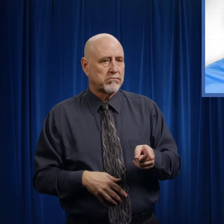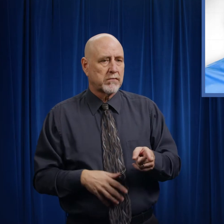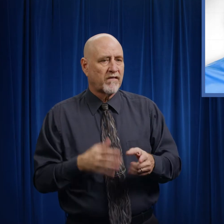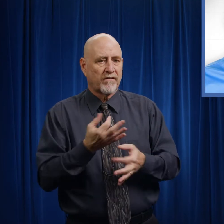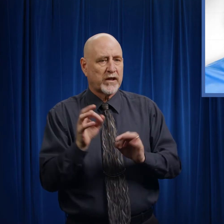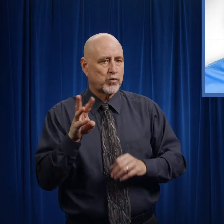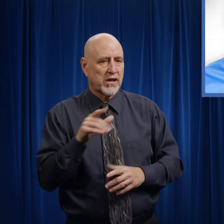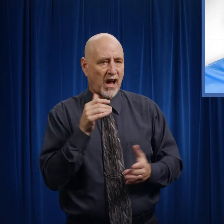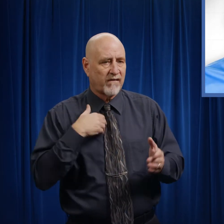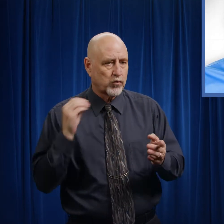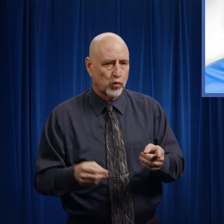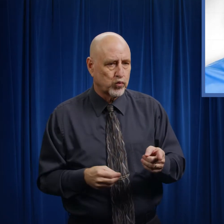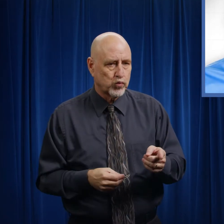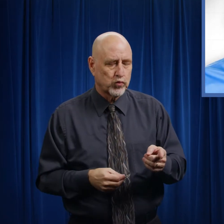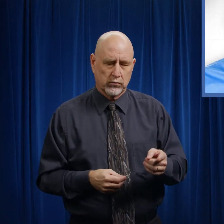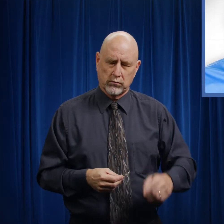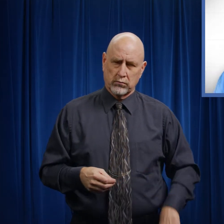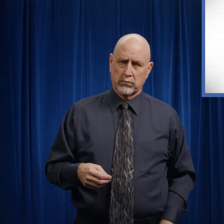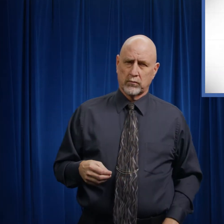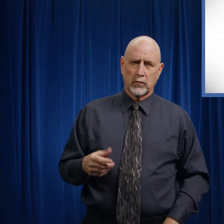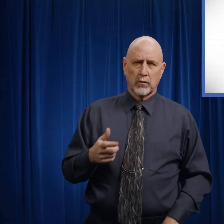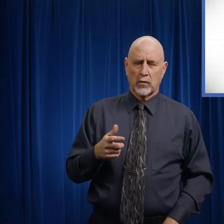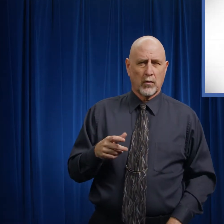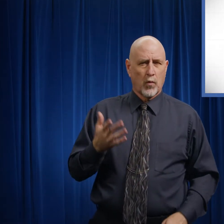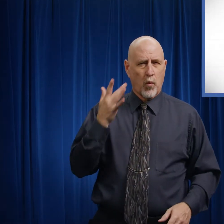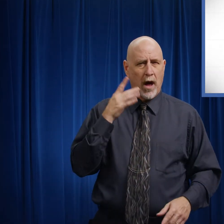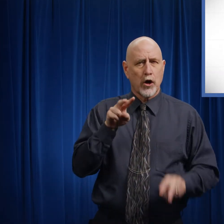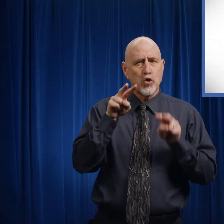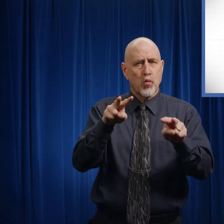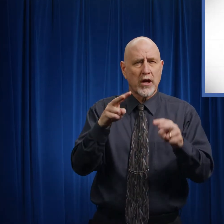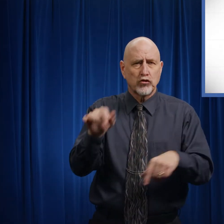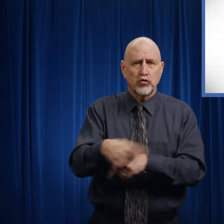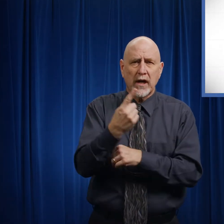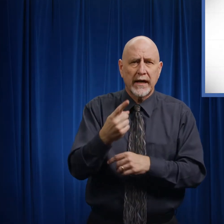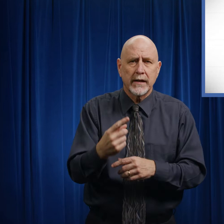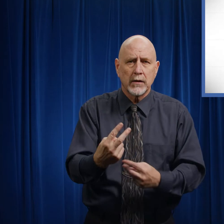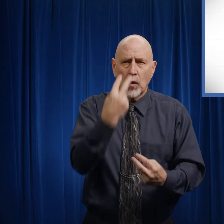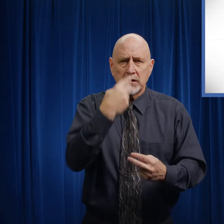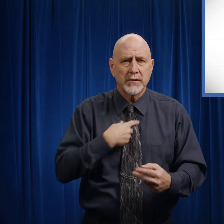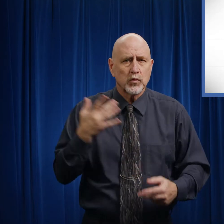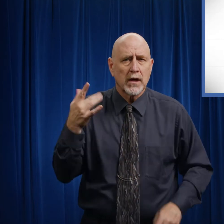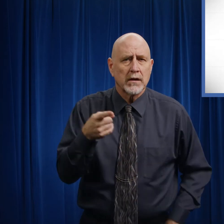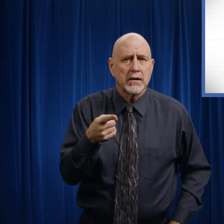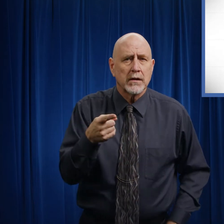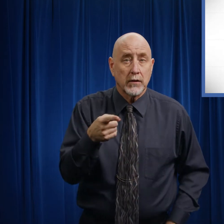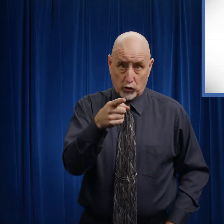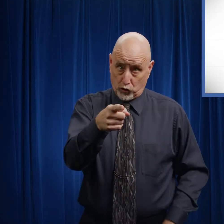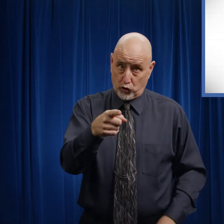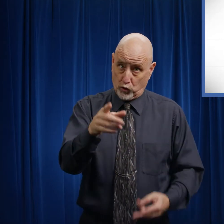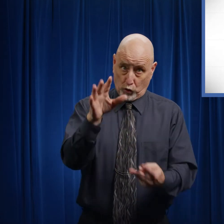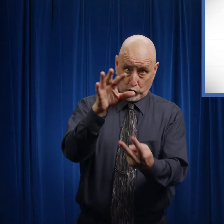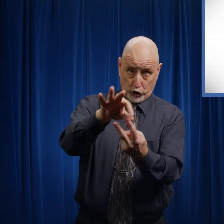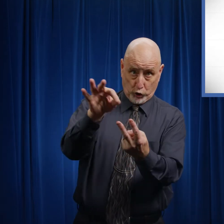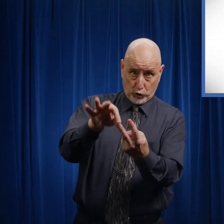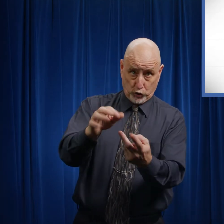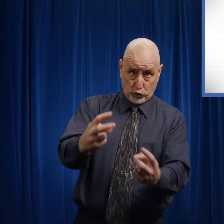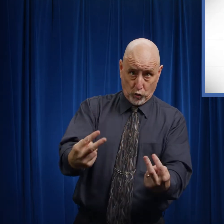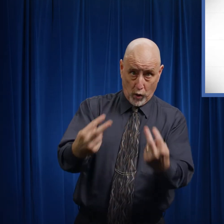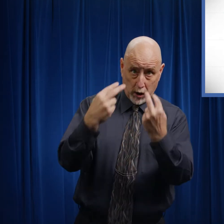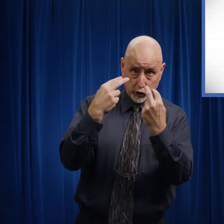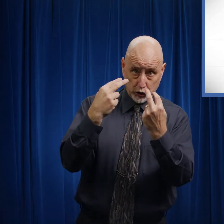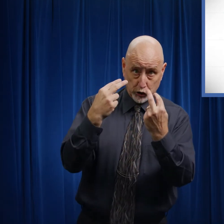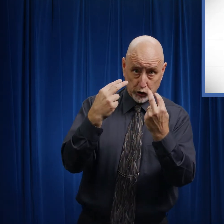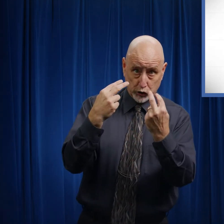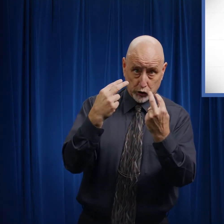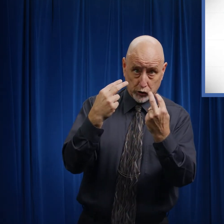and that they don't have a free will. Why are you watching this video? If you are choosing